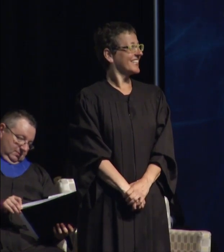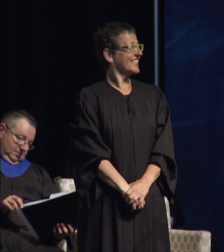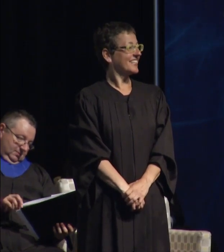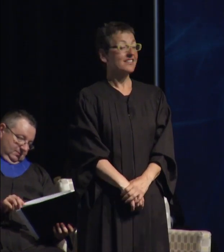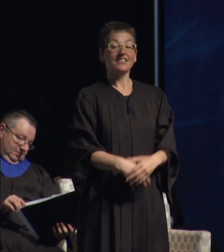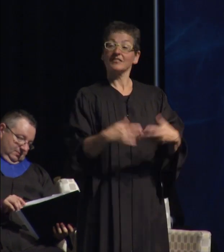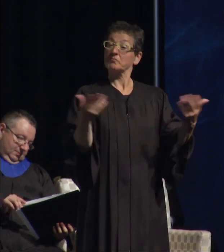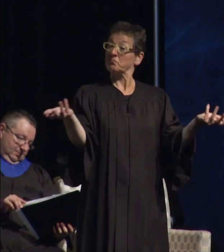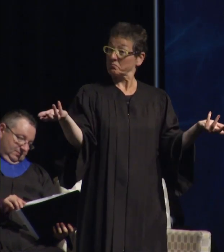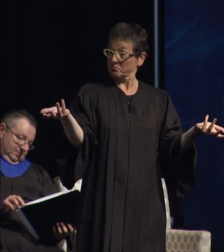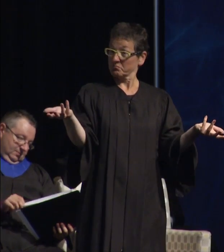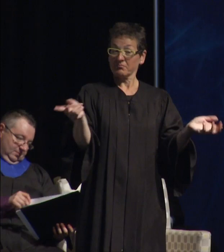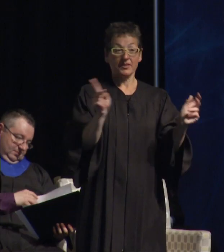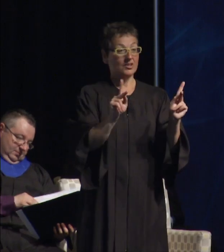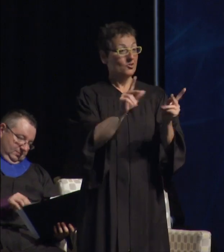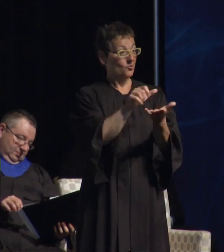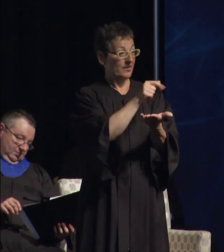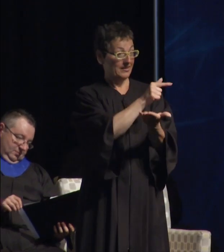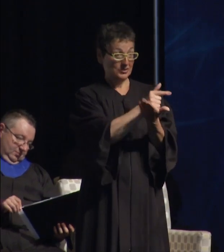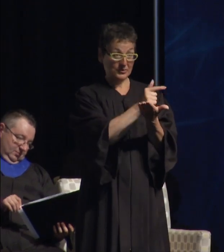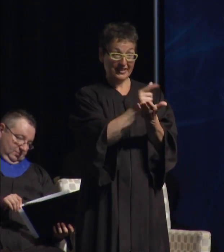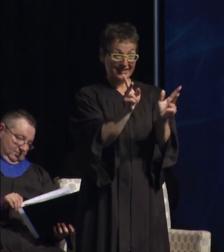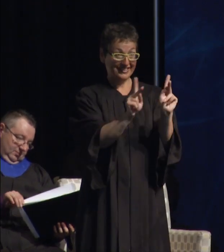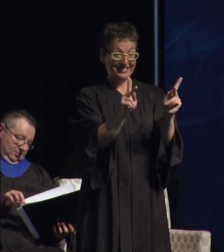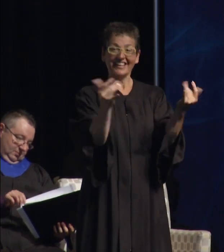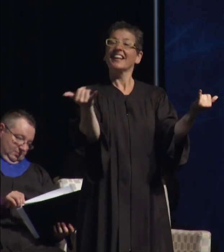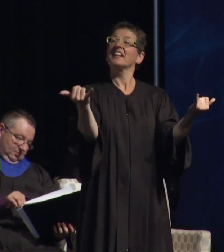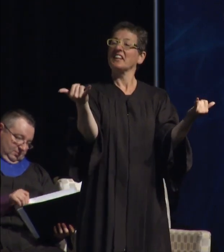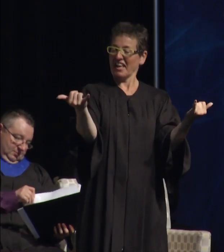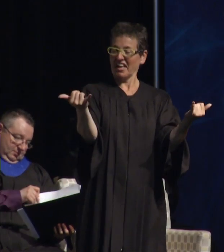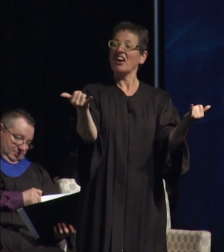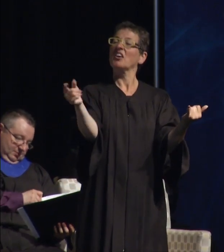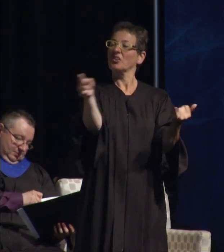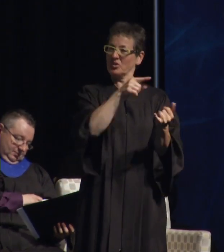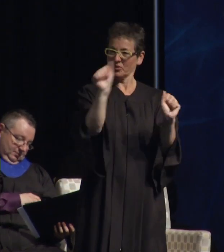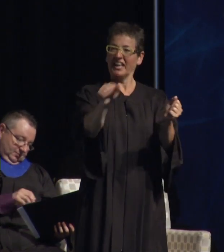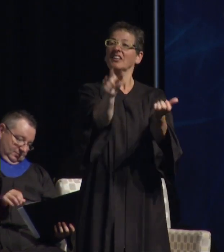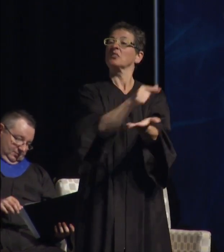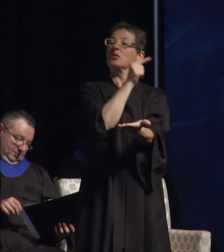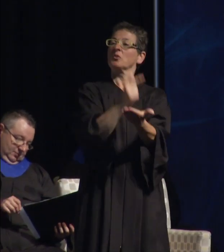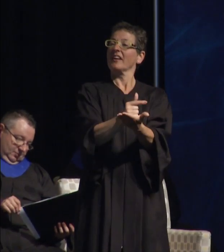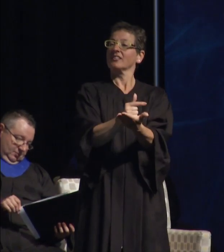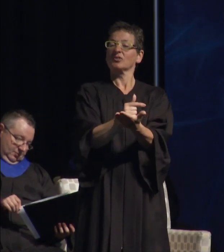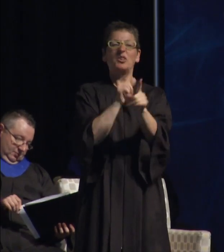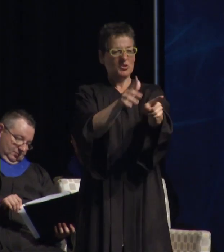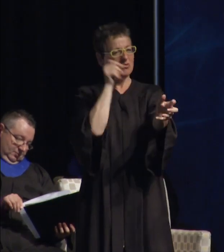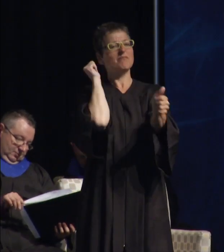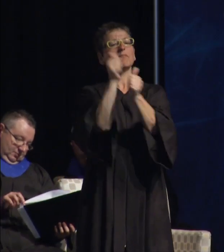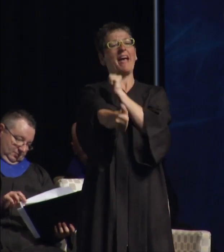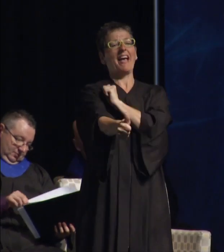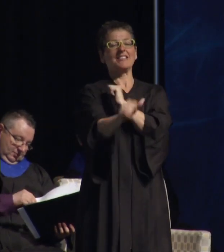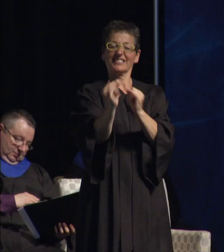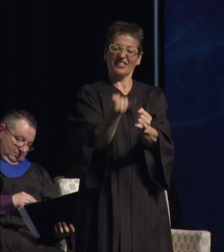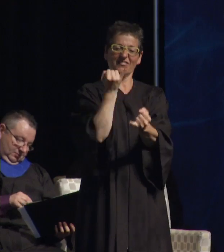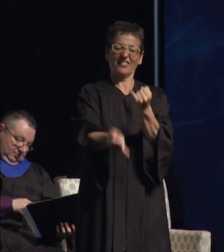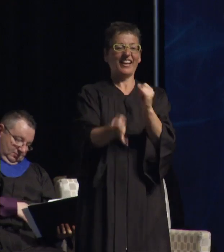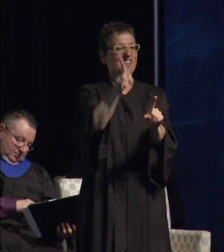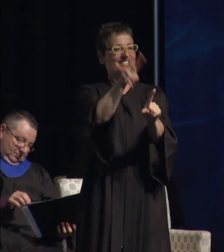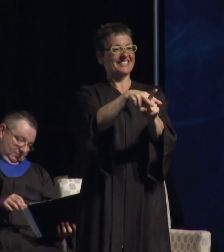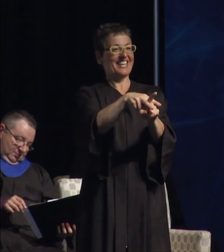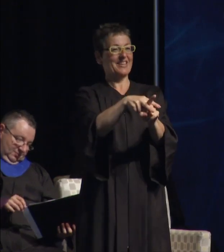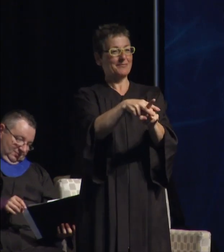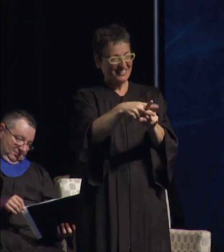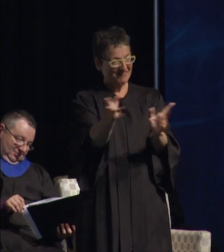So graduates, you are now able to graduate because successfully you have passed your final